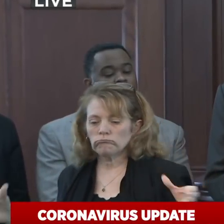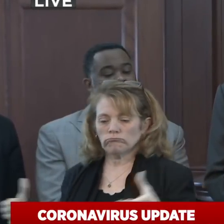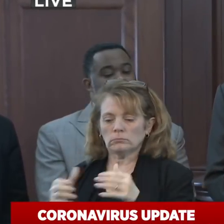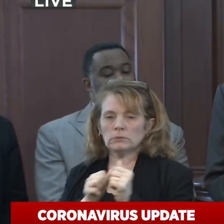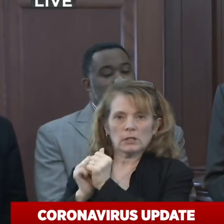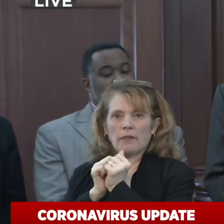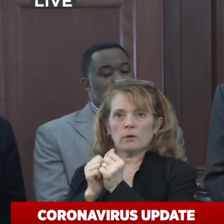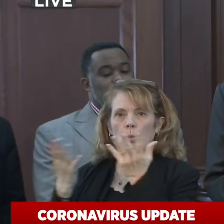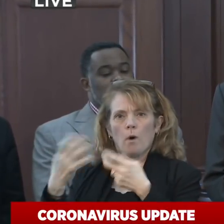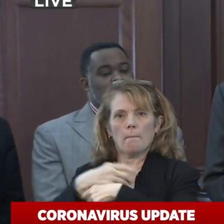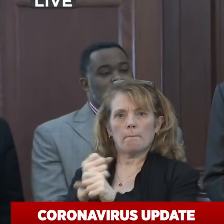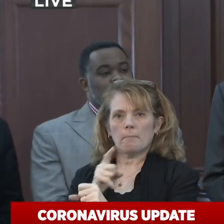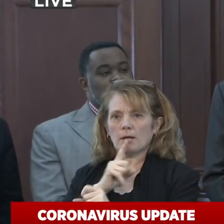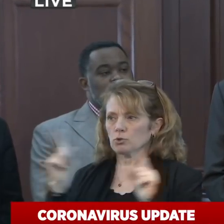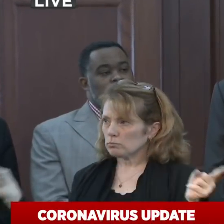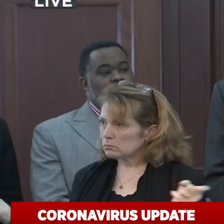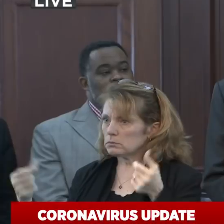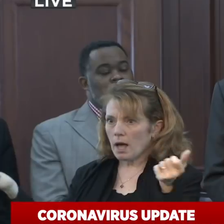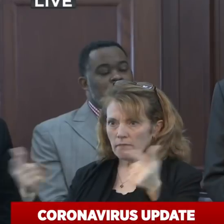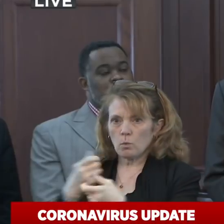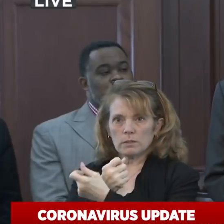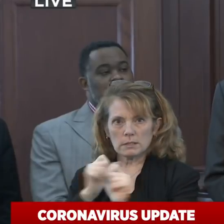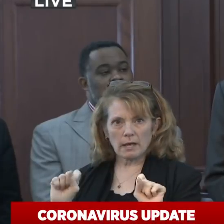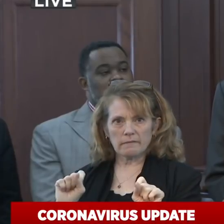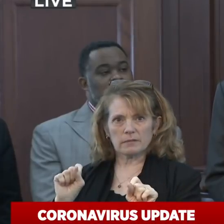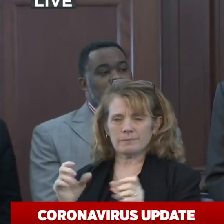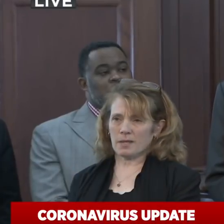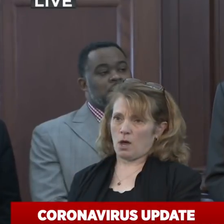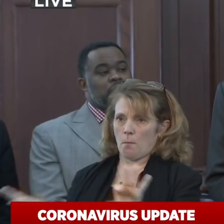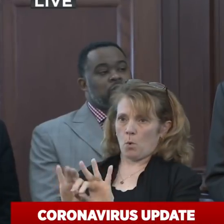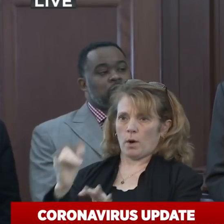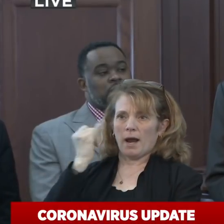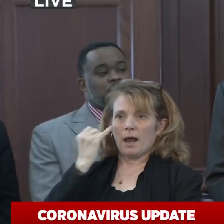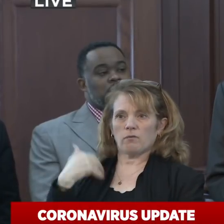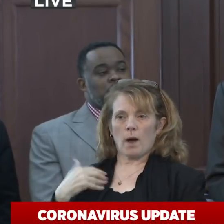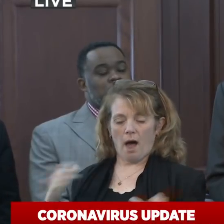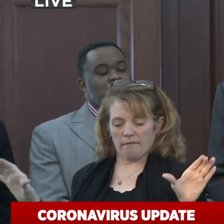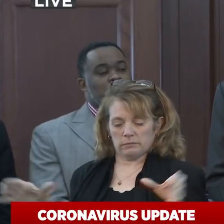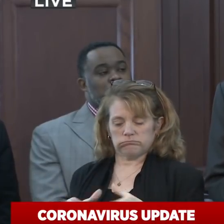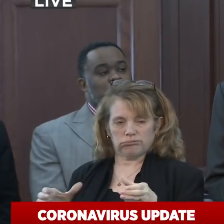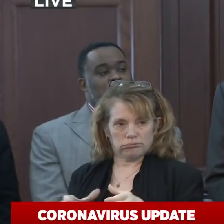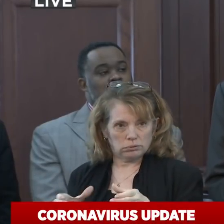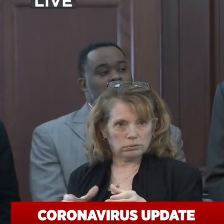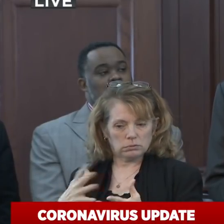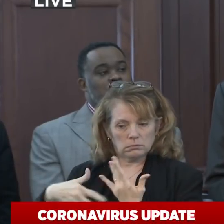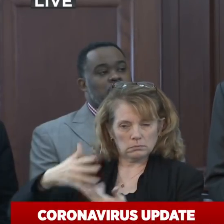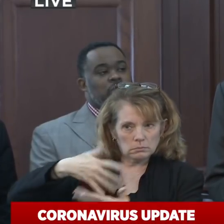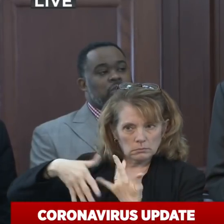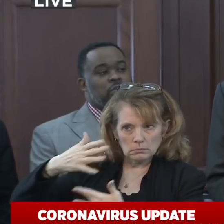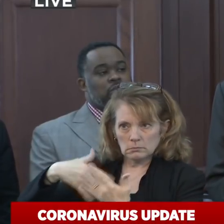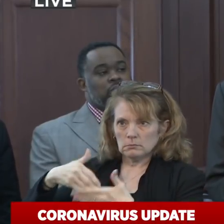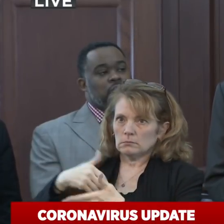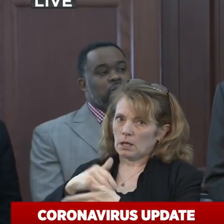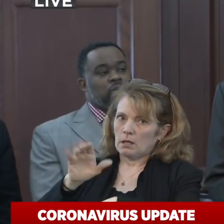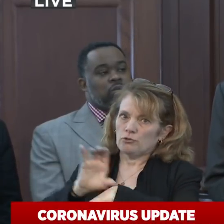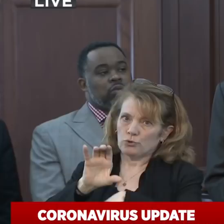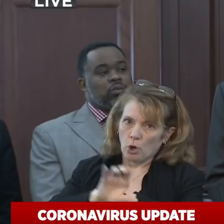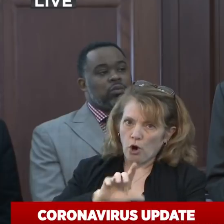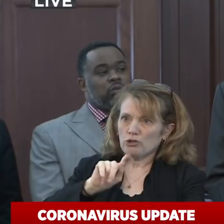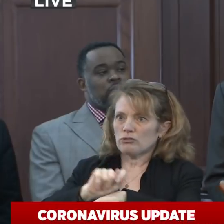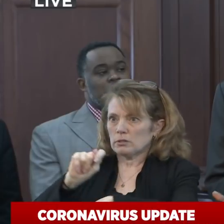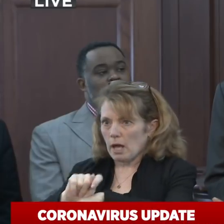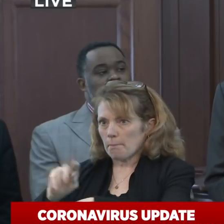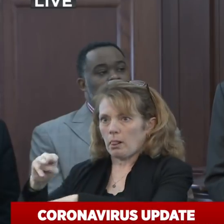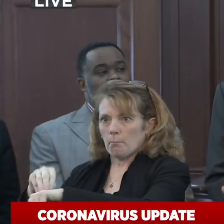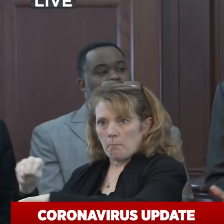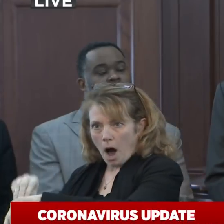residents as safe as possible, it's important that when we do have gatherings such as we have in many of our houses of worship, large gatherings, that